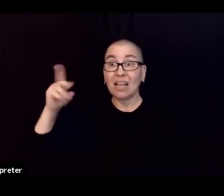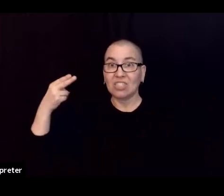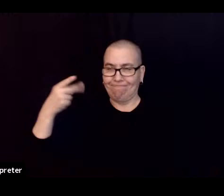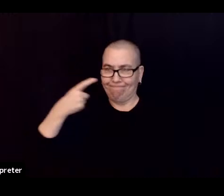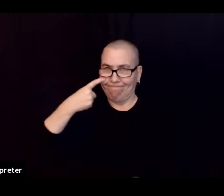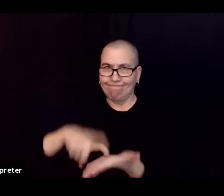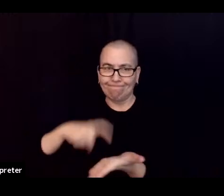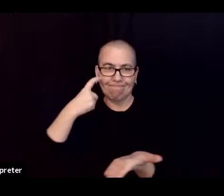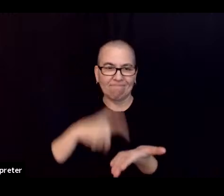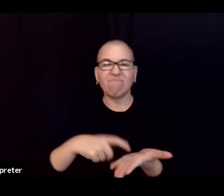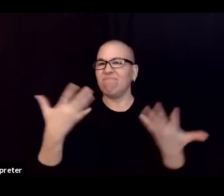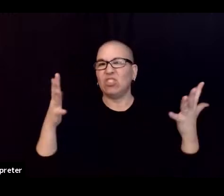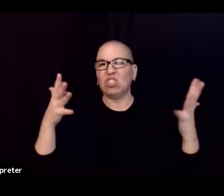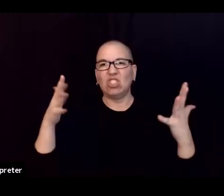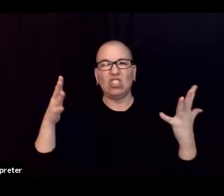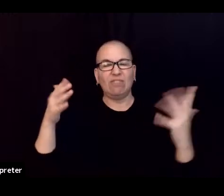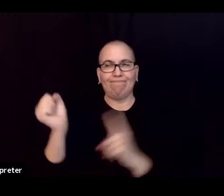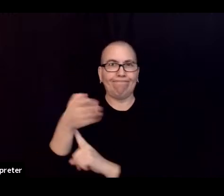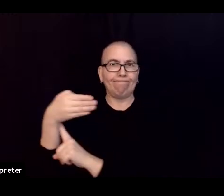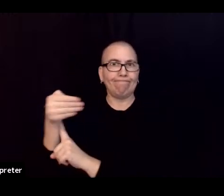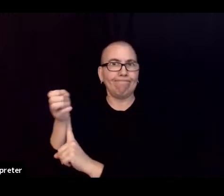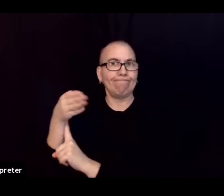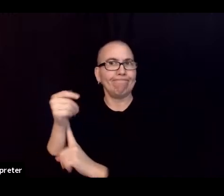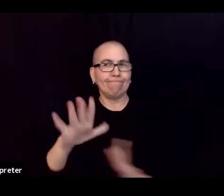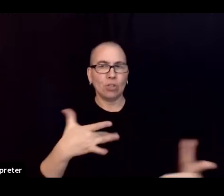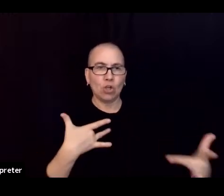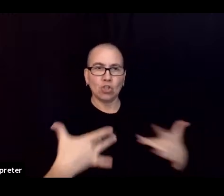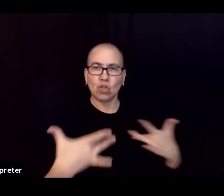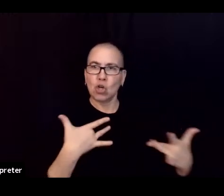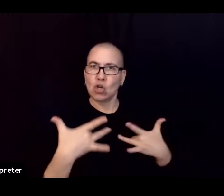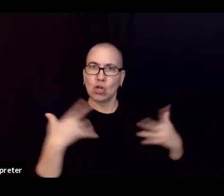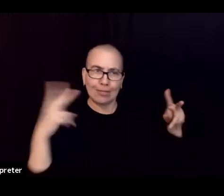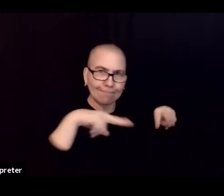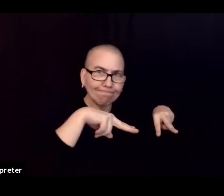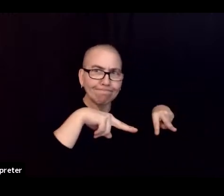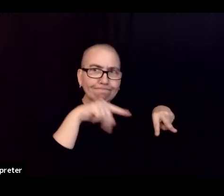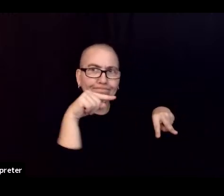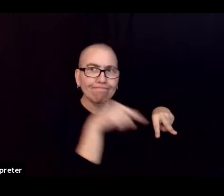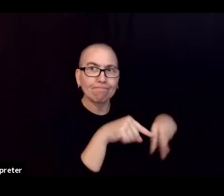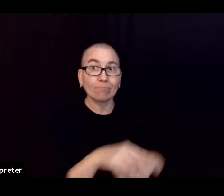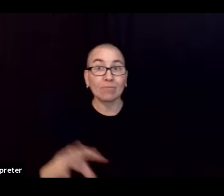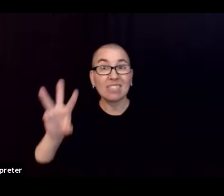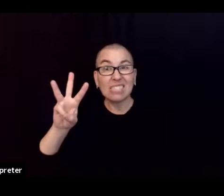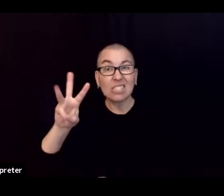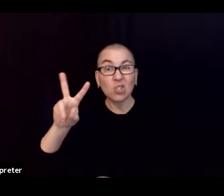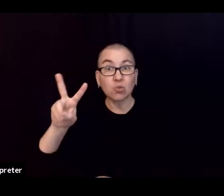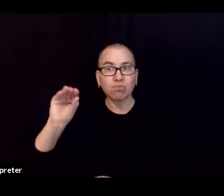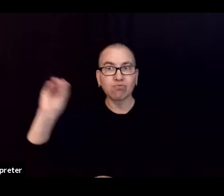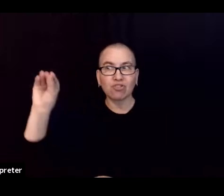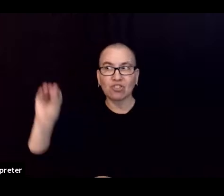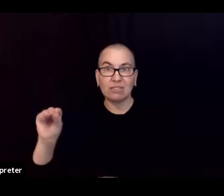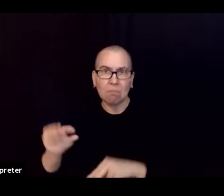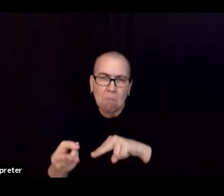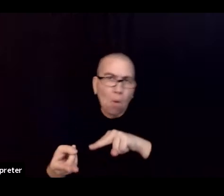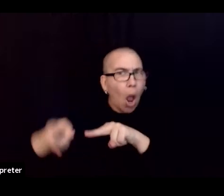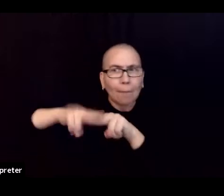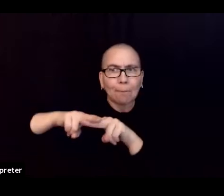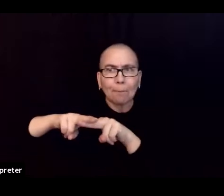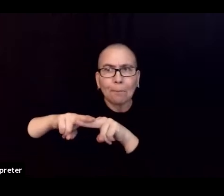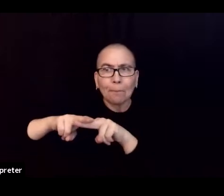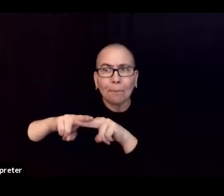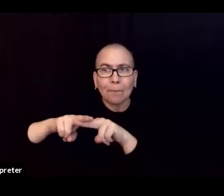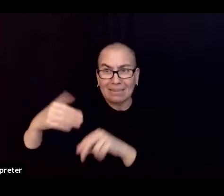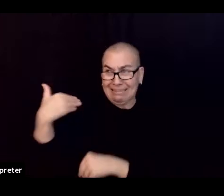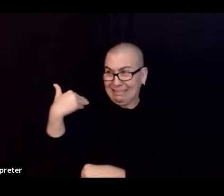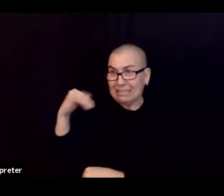County over the past month, a 62% increase between the week of beginning January 27th to the week